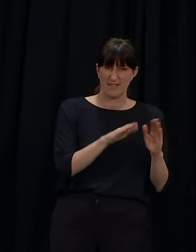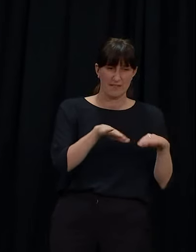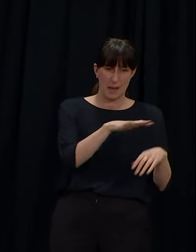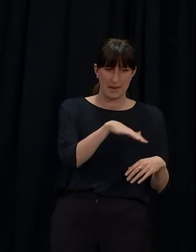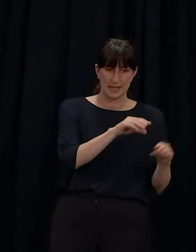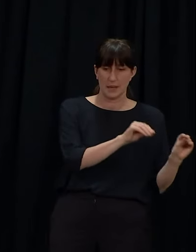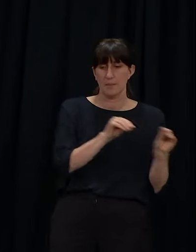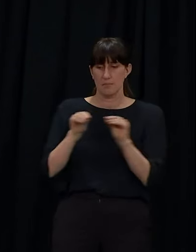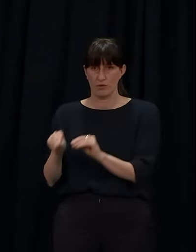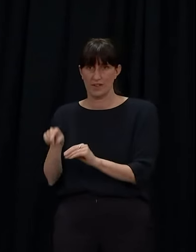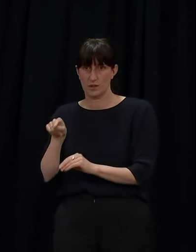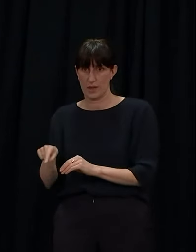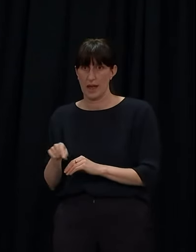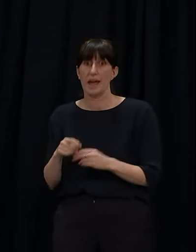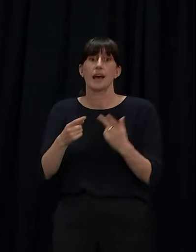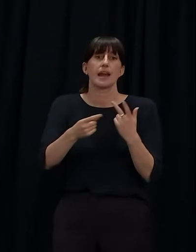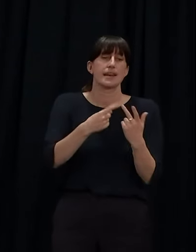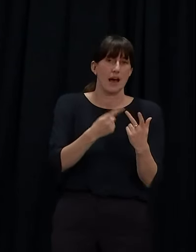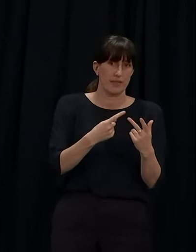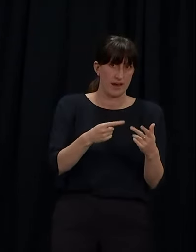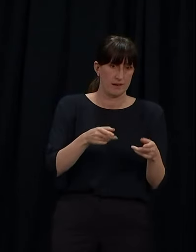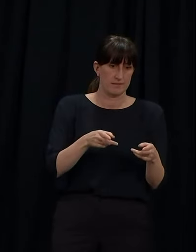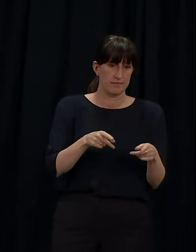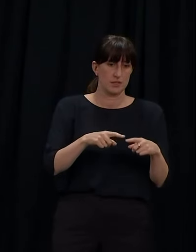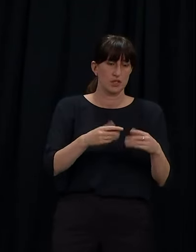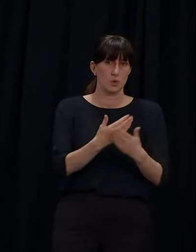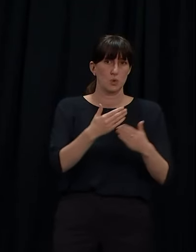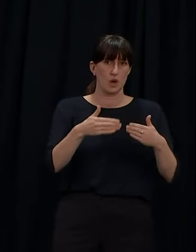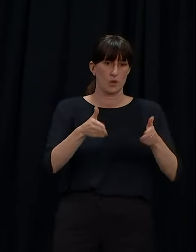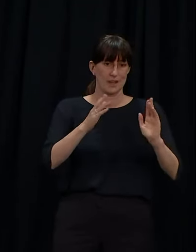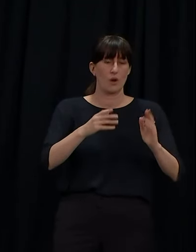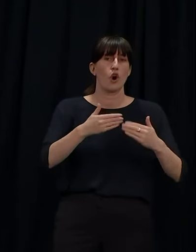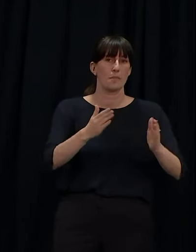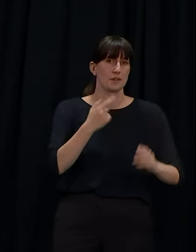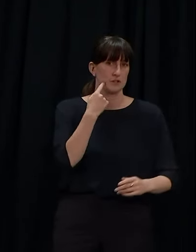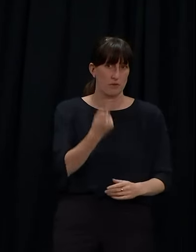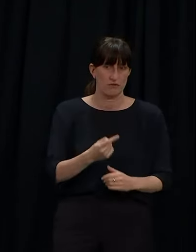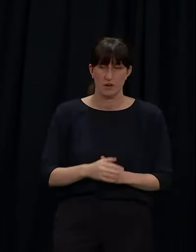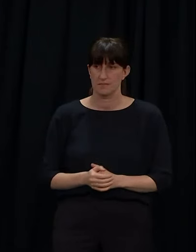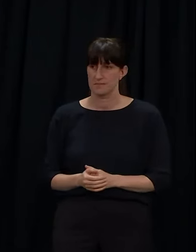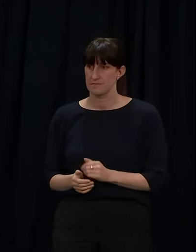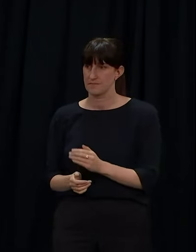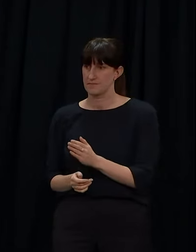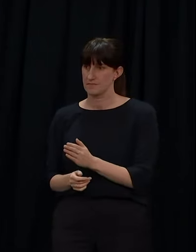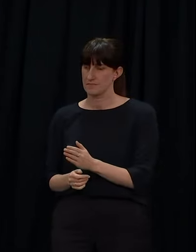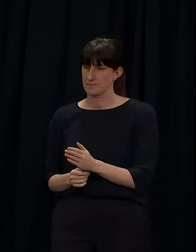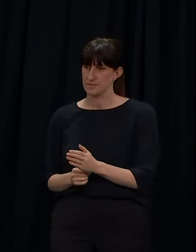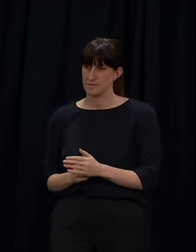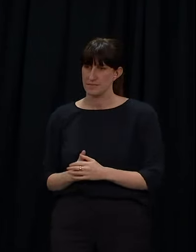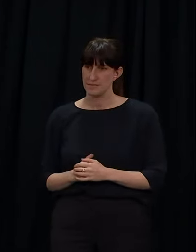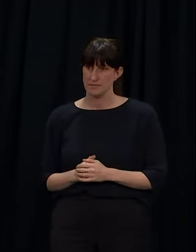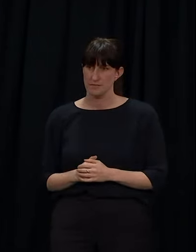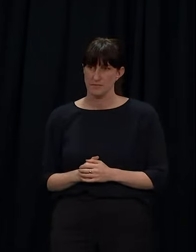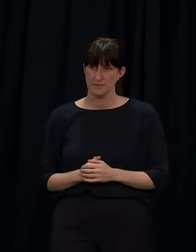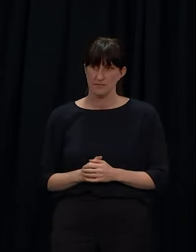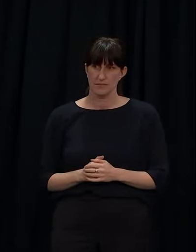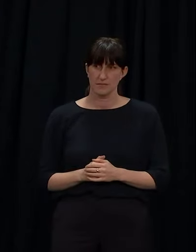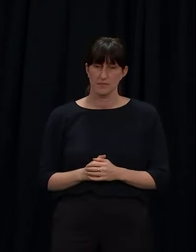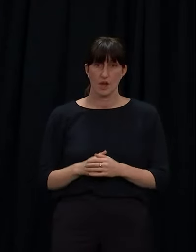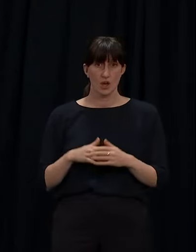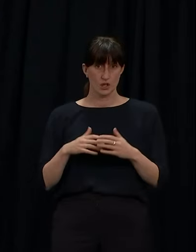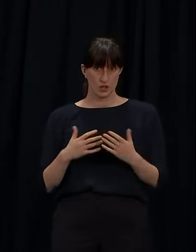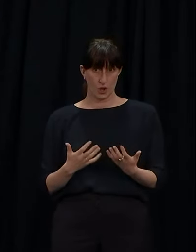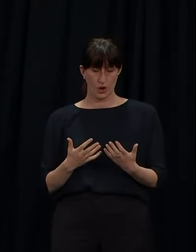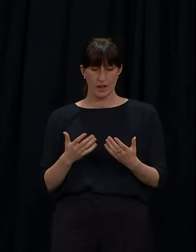can you confirm that there have been no cases of transmission from one person to a person outside of their household since